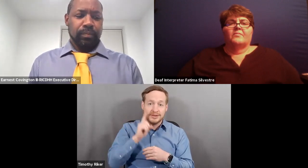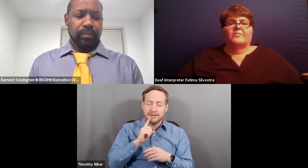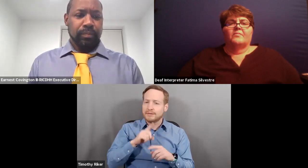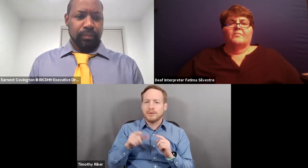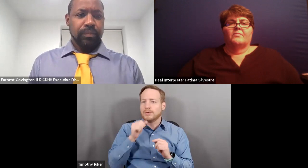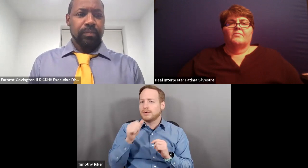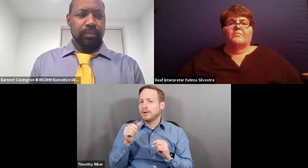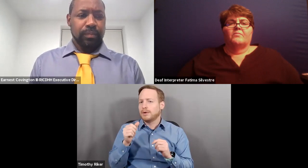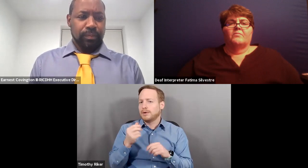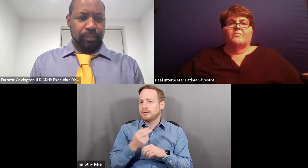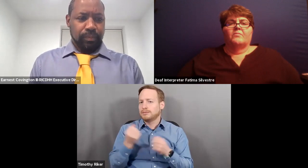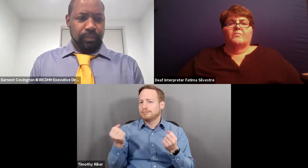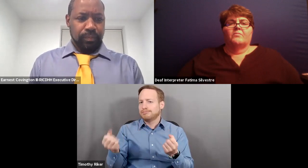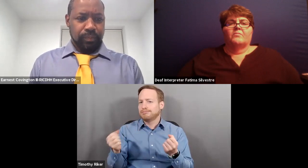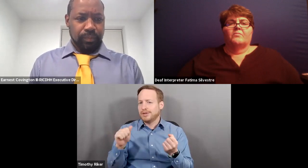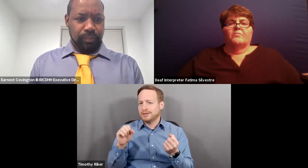for us.